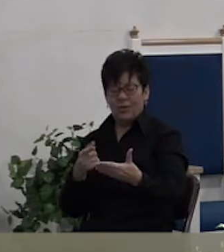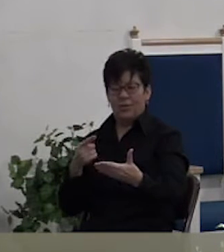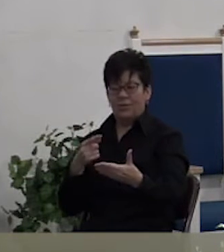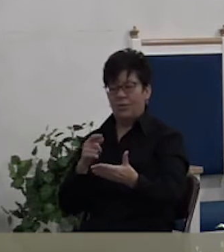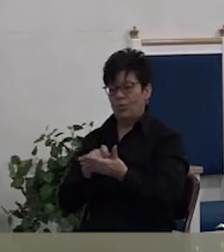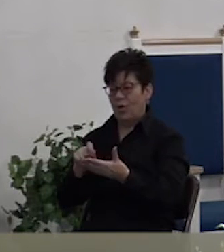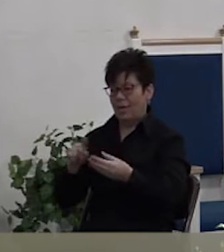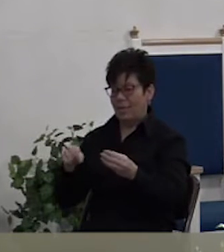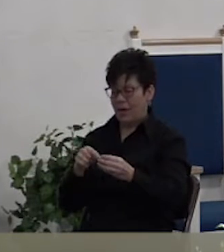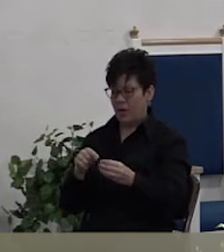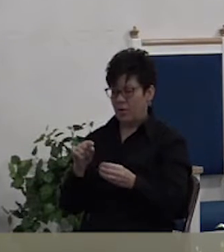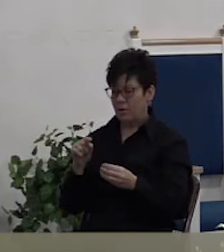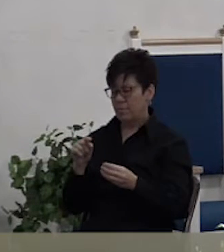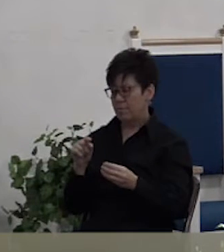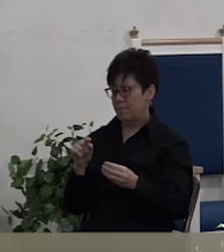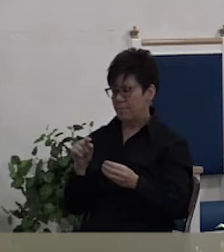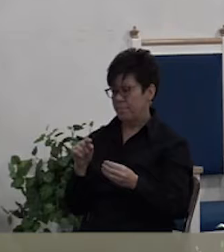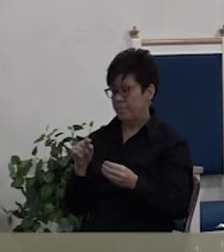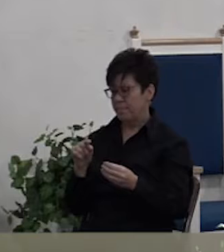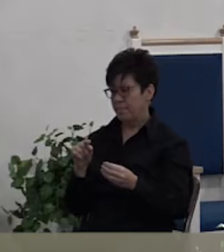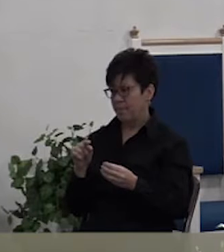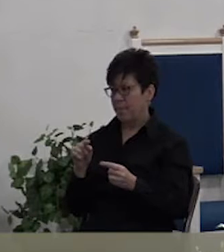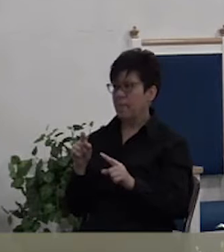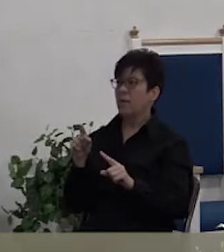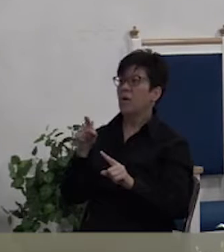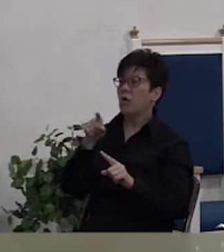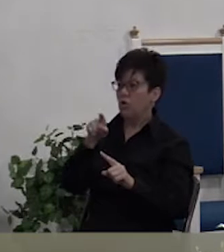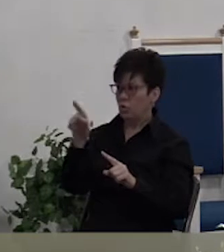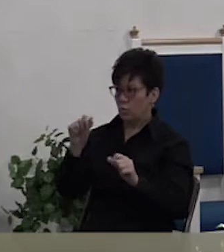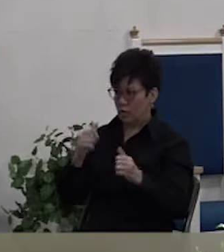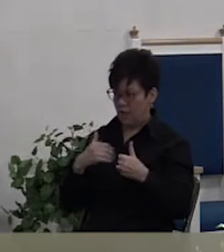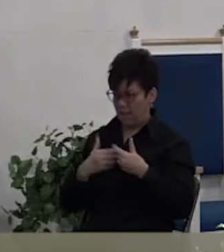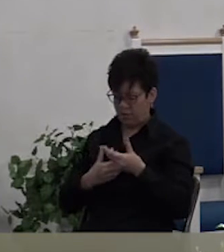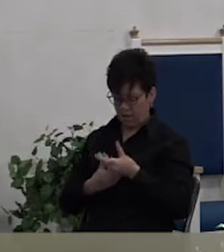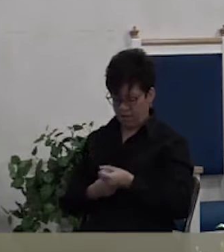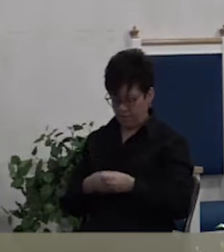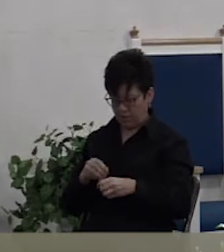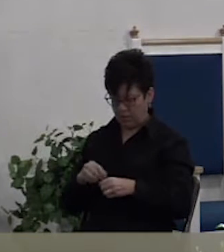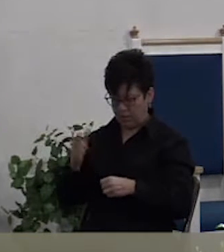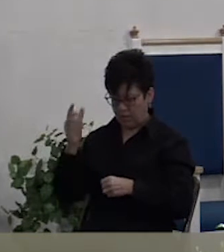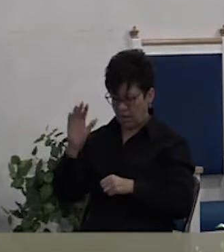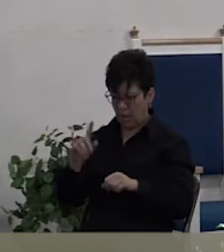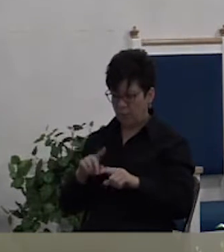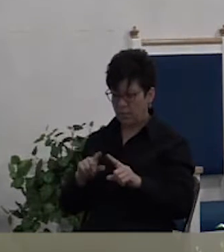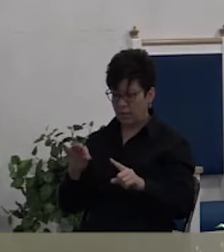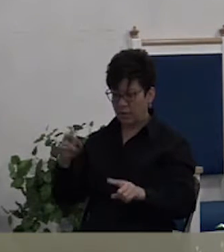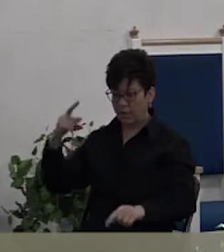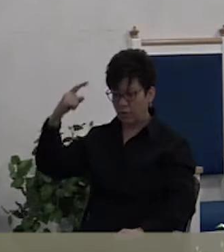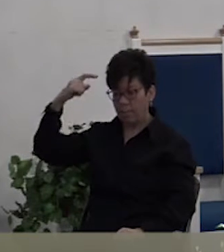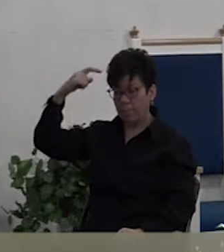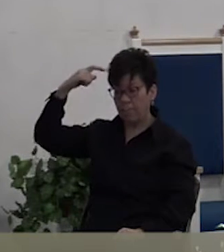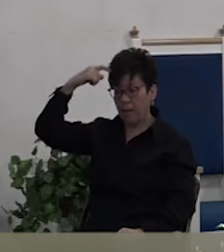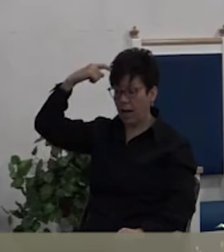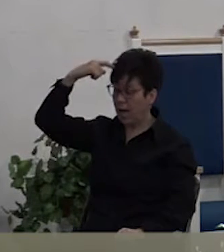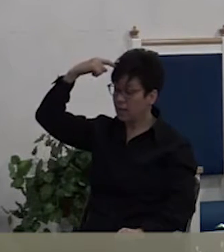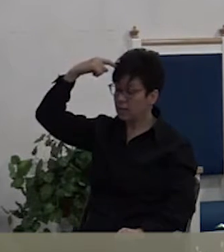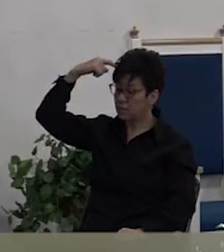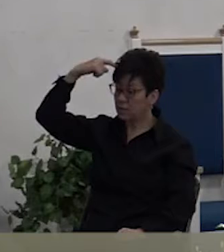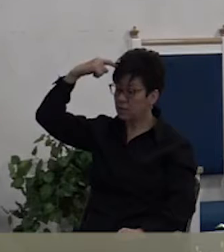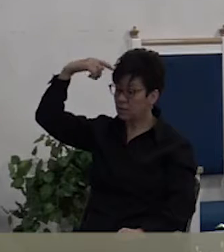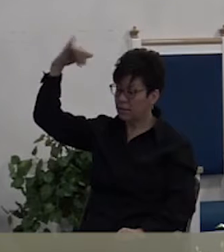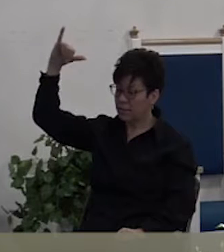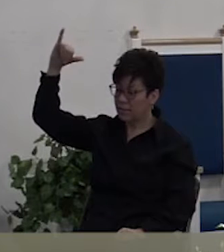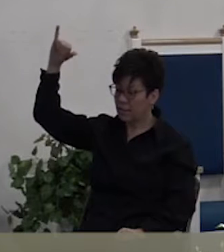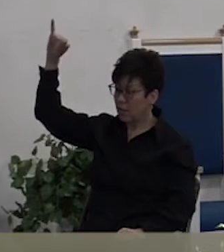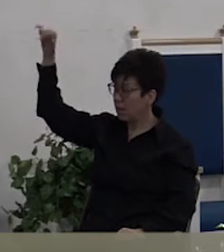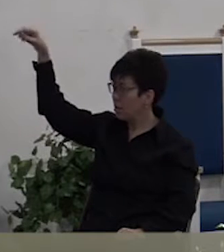about here, is the fact that you can have confidence in God, but if your mind is